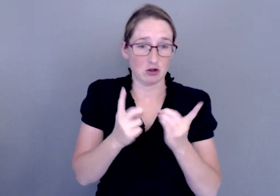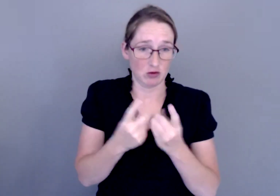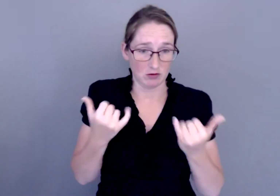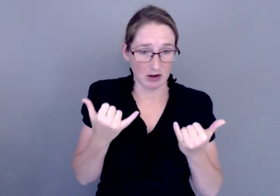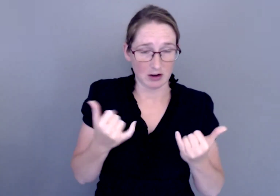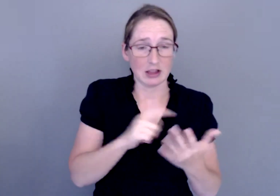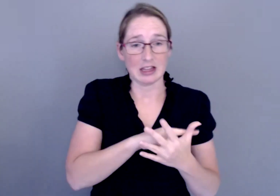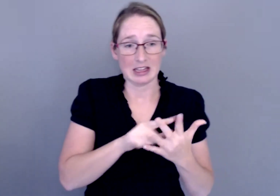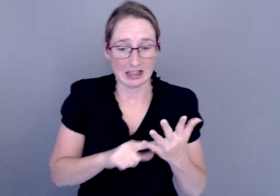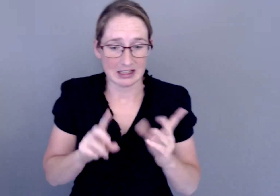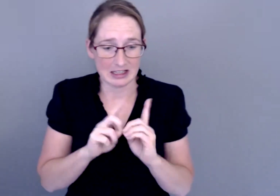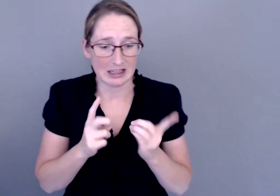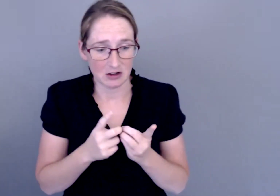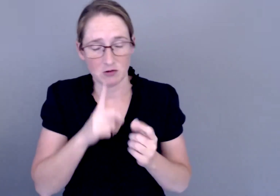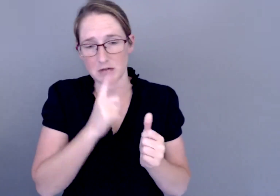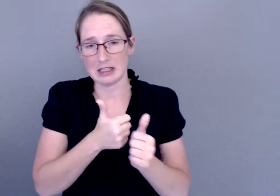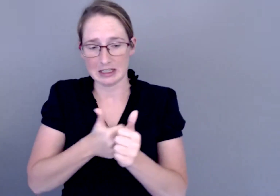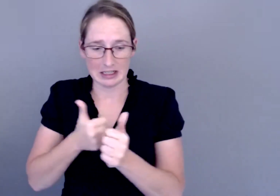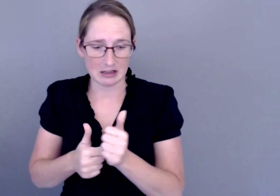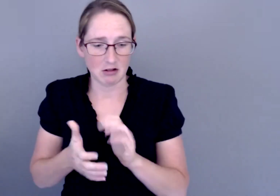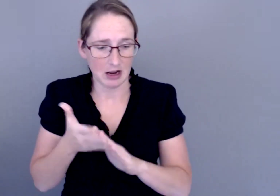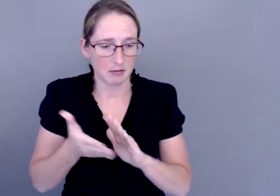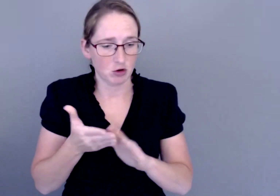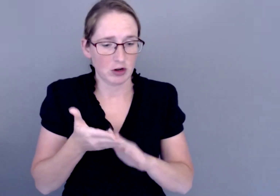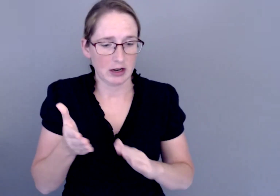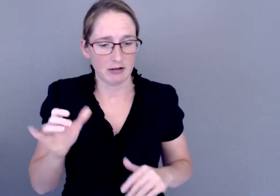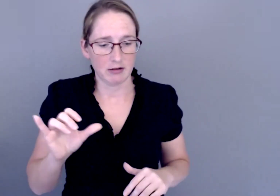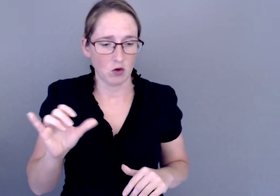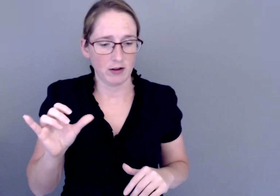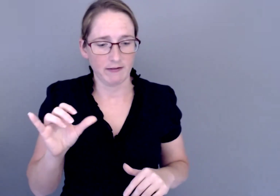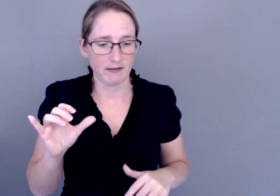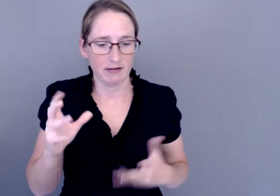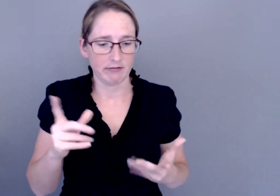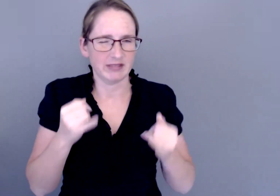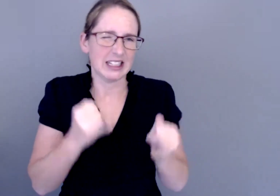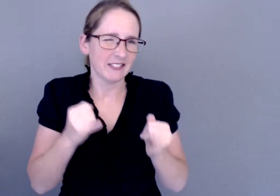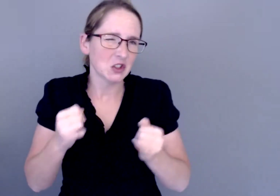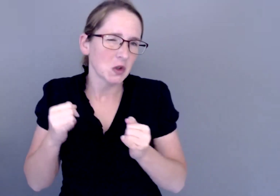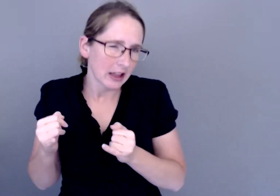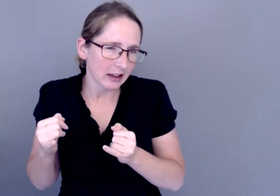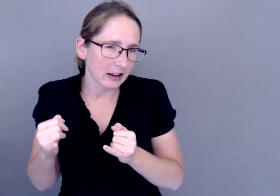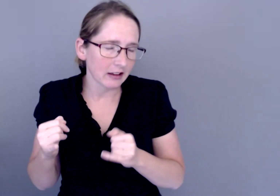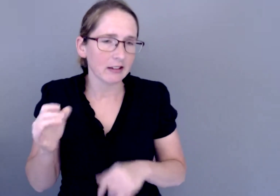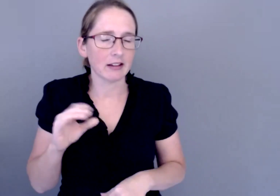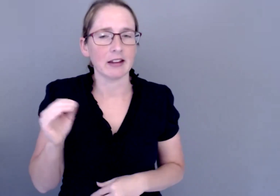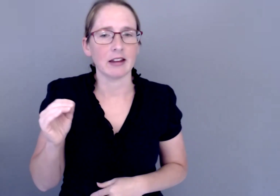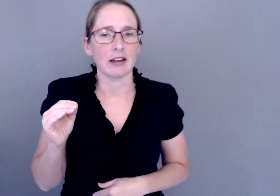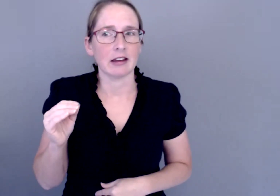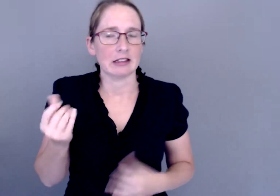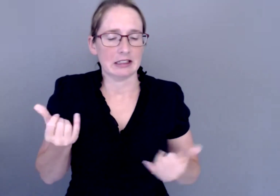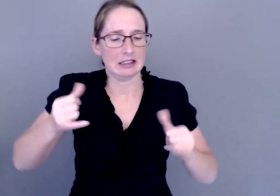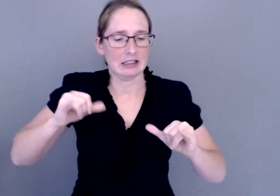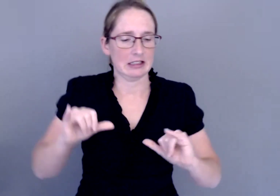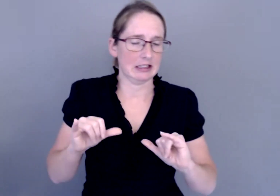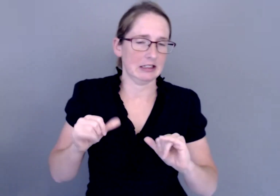These districts each operate sort of individually and still under